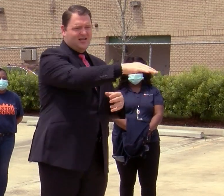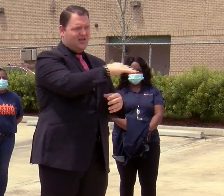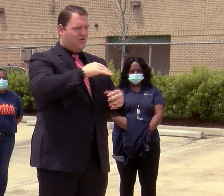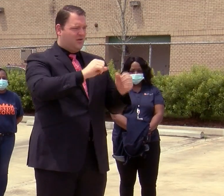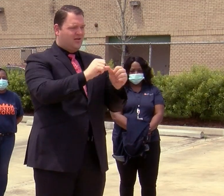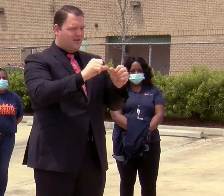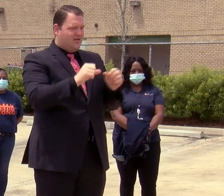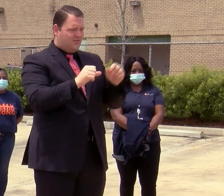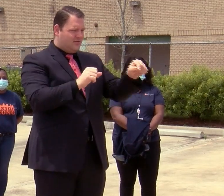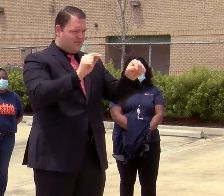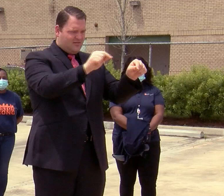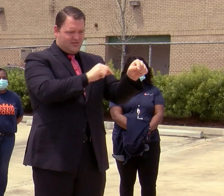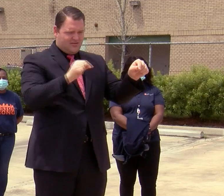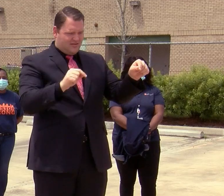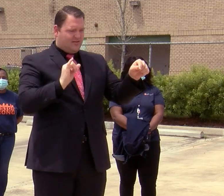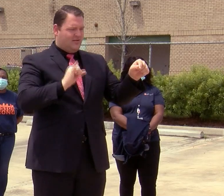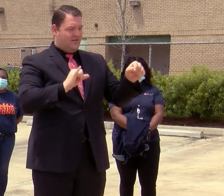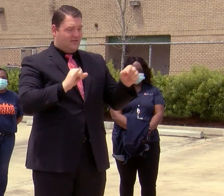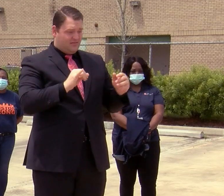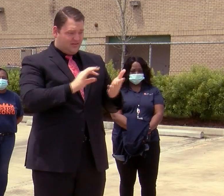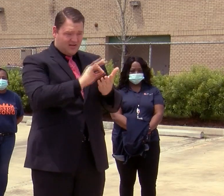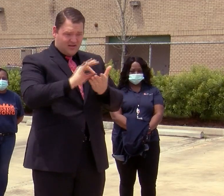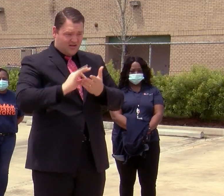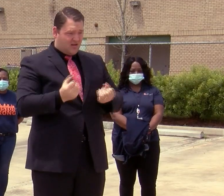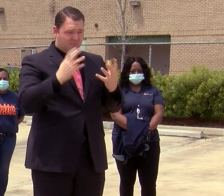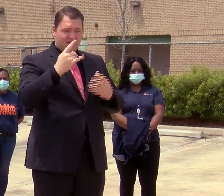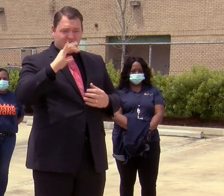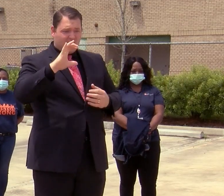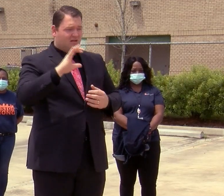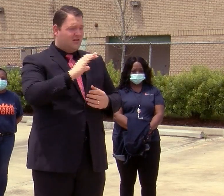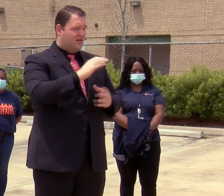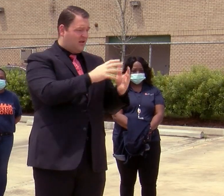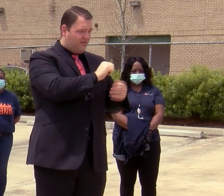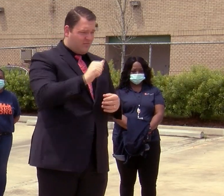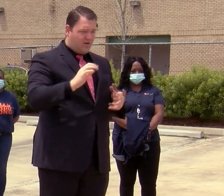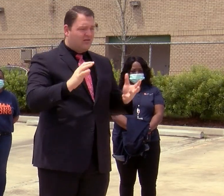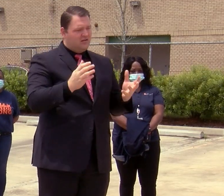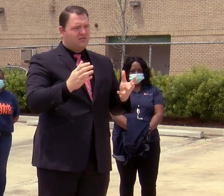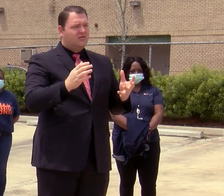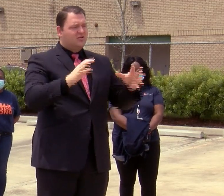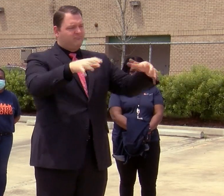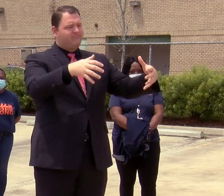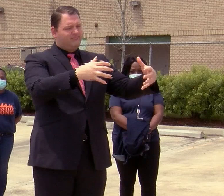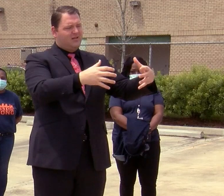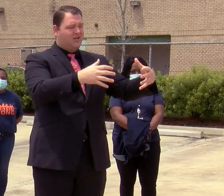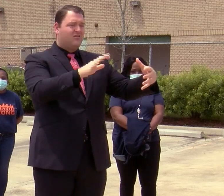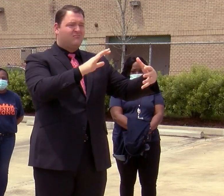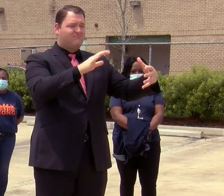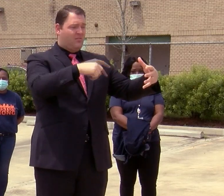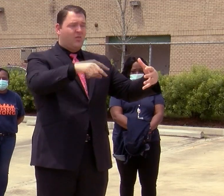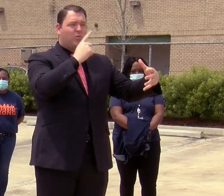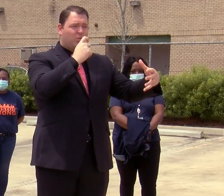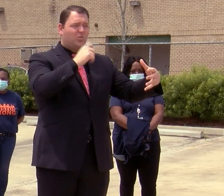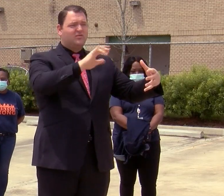city of Houston, Hispanics and African Americans are making up pretty much about 75% of that 52 that